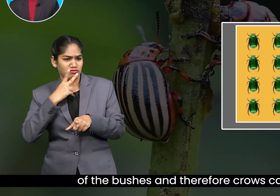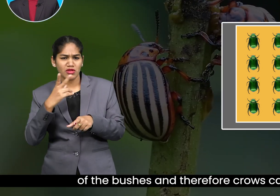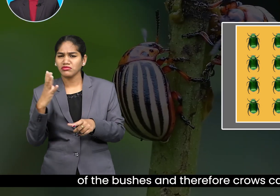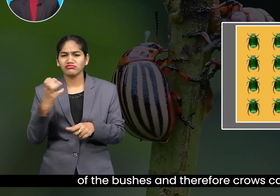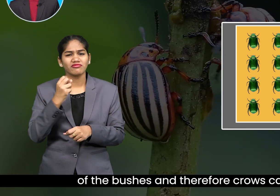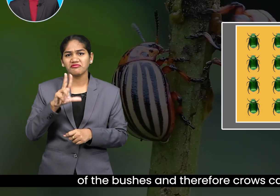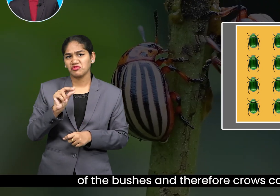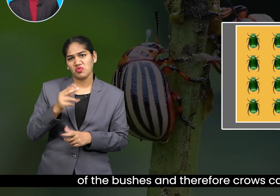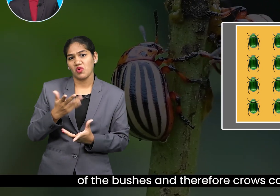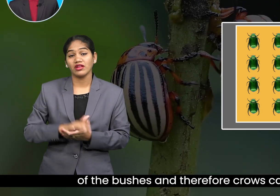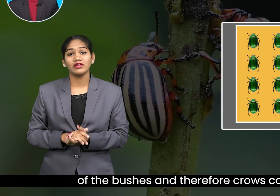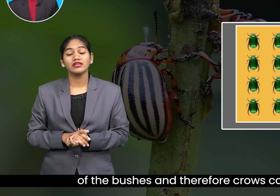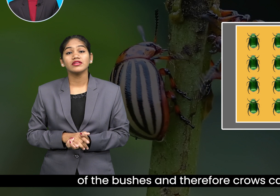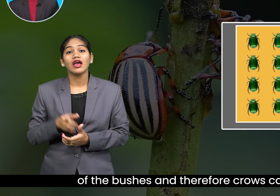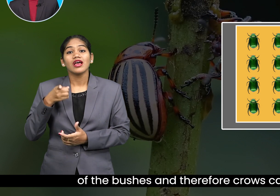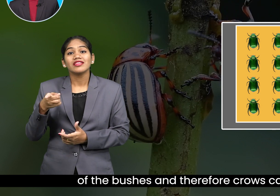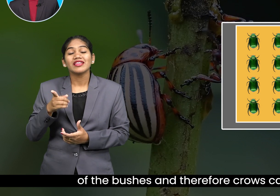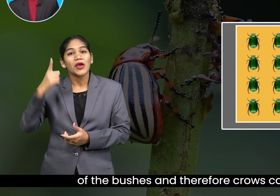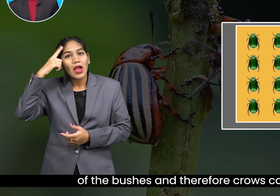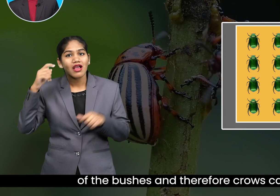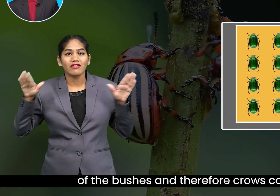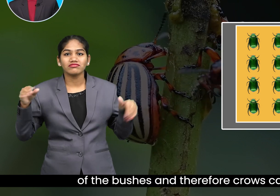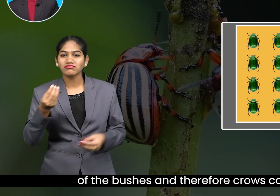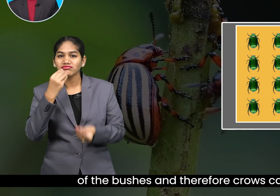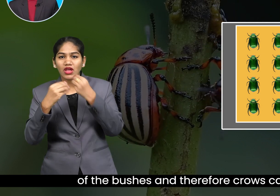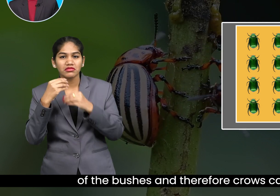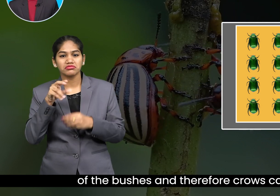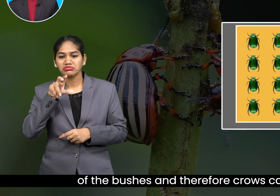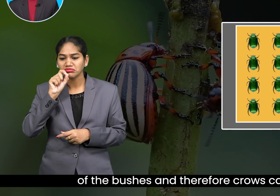and therefore crows cannot eat them.